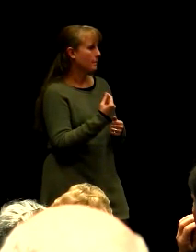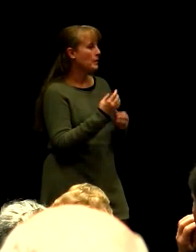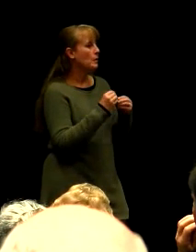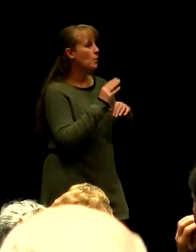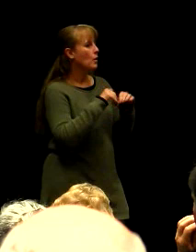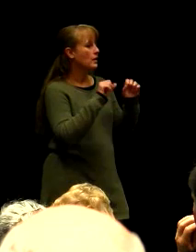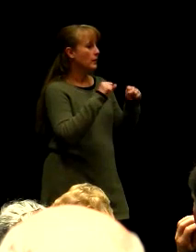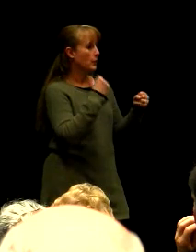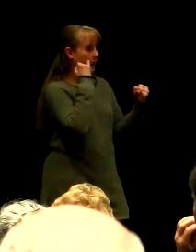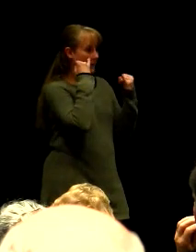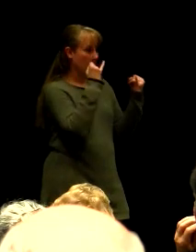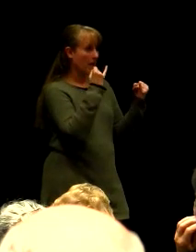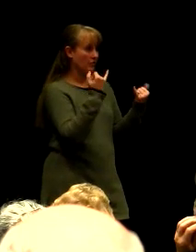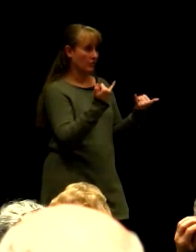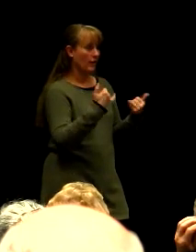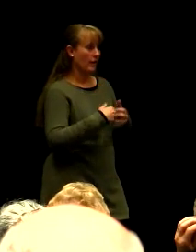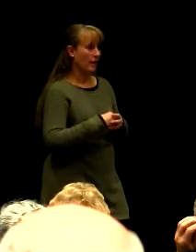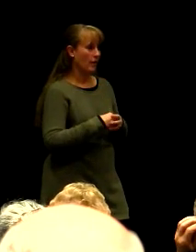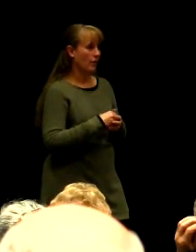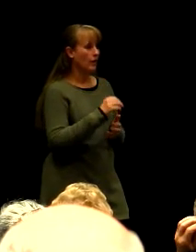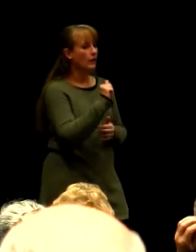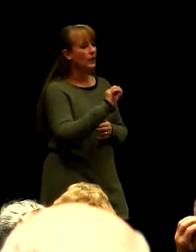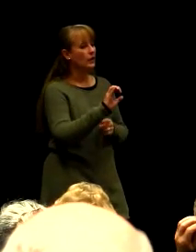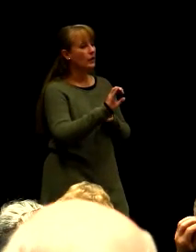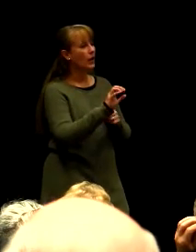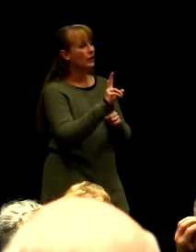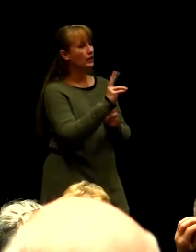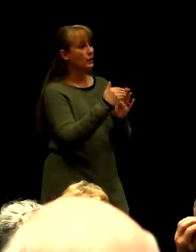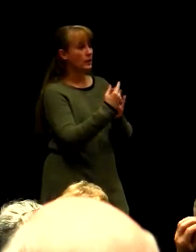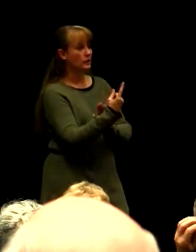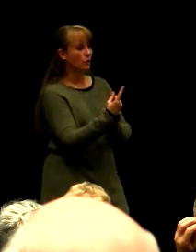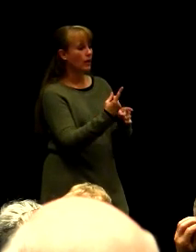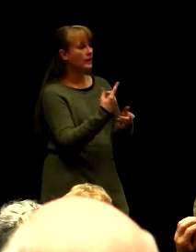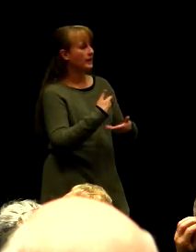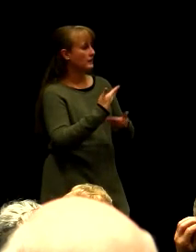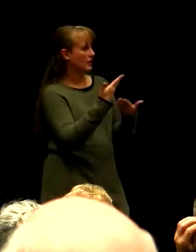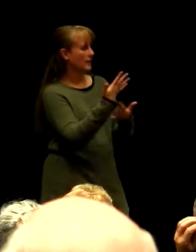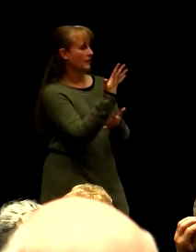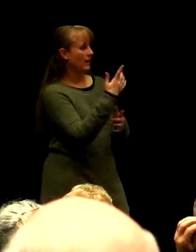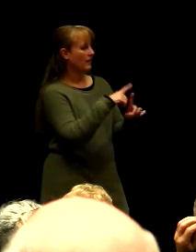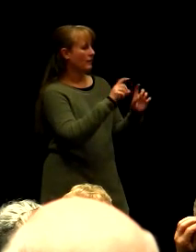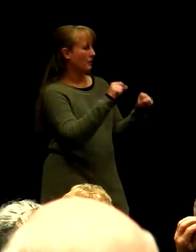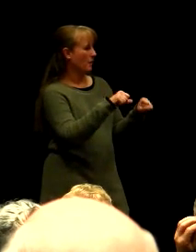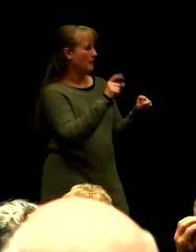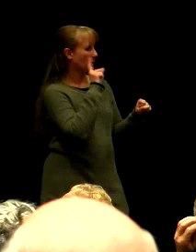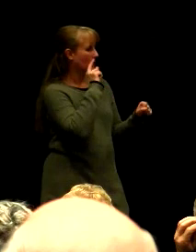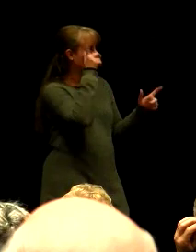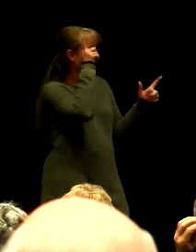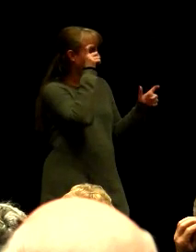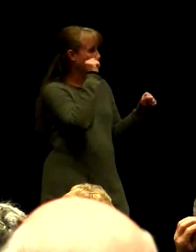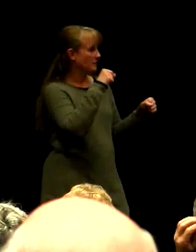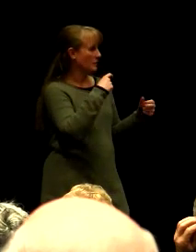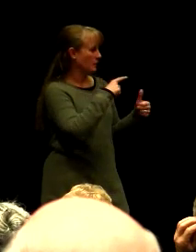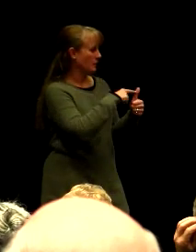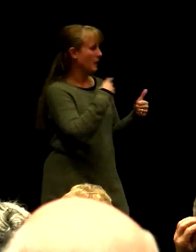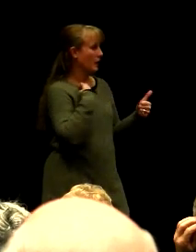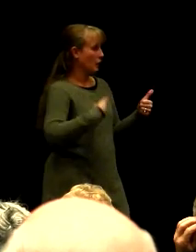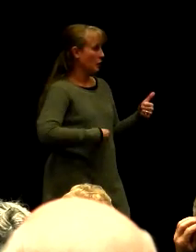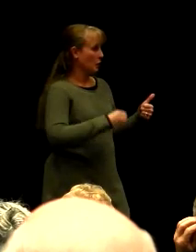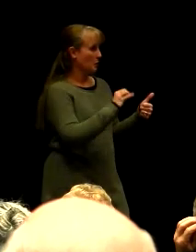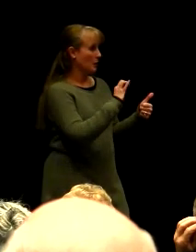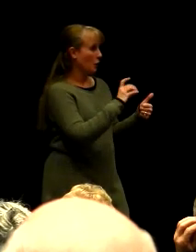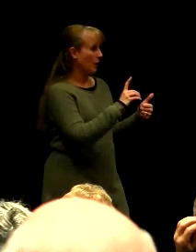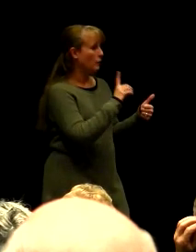beyond what we can imagine right now. Clark in 2001 suggested five different possibilities for aliens. They could be humanoid.